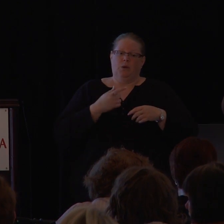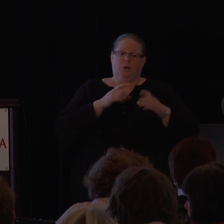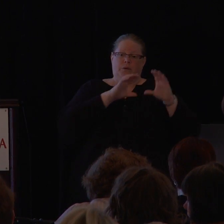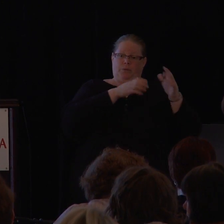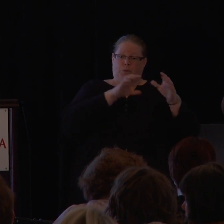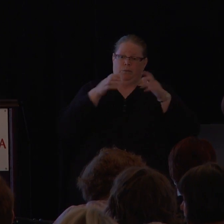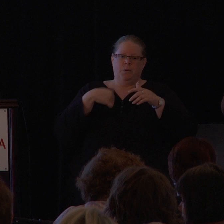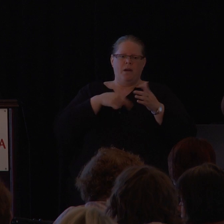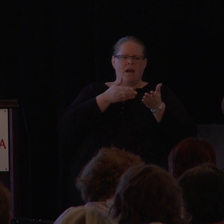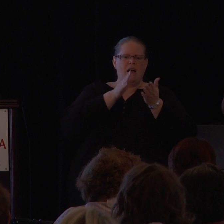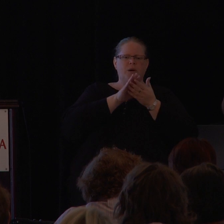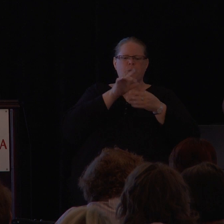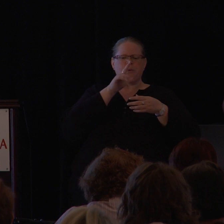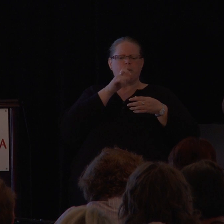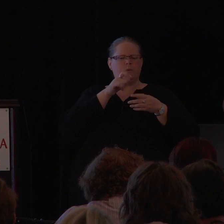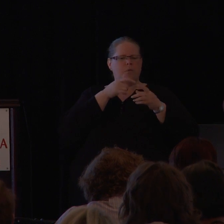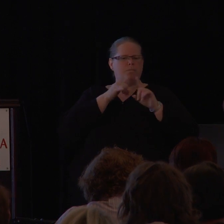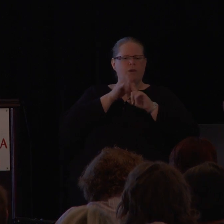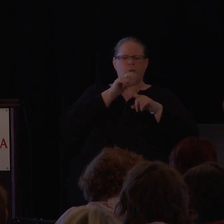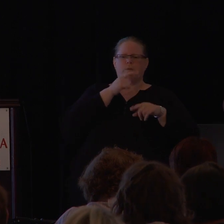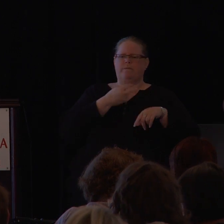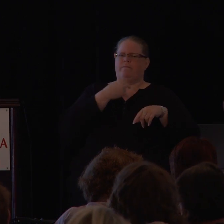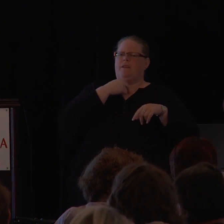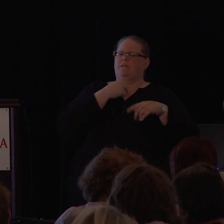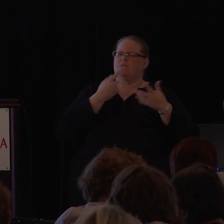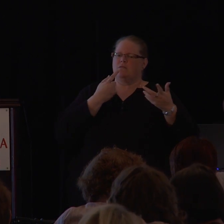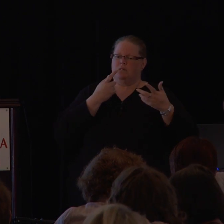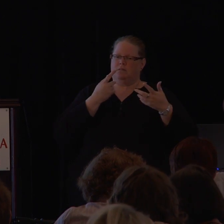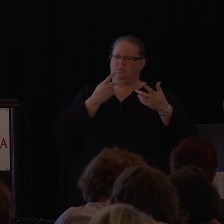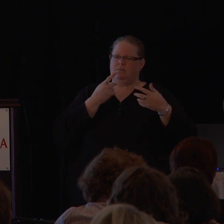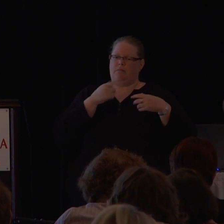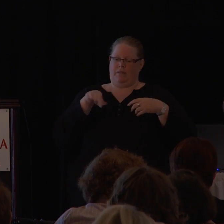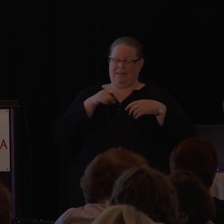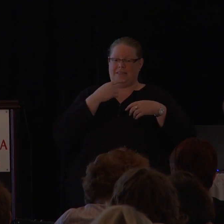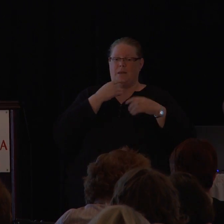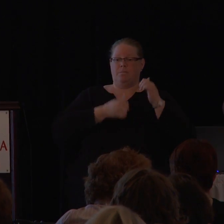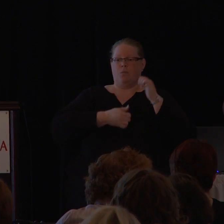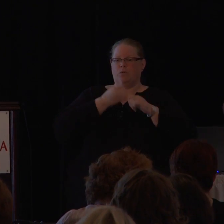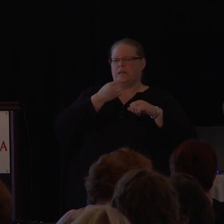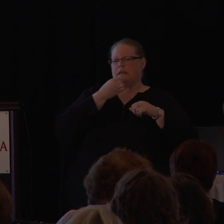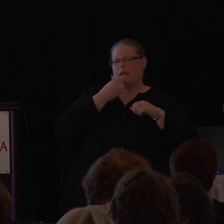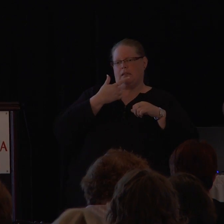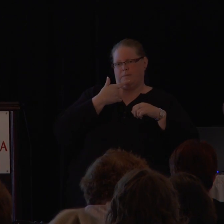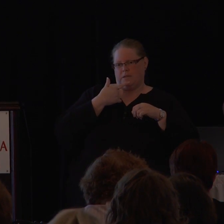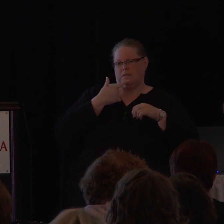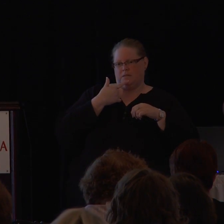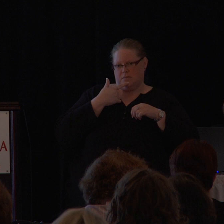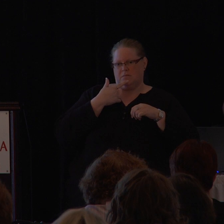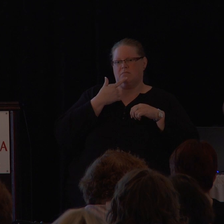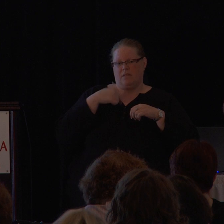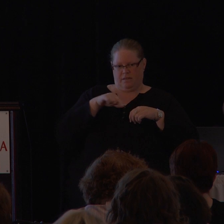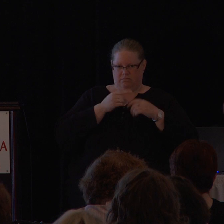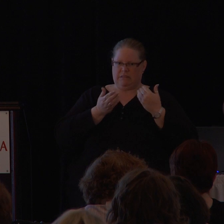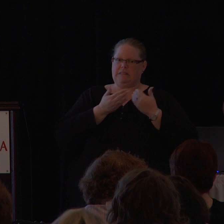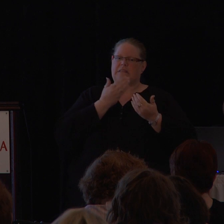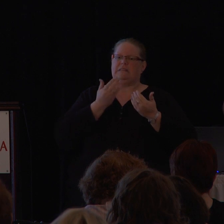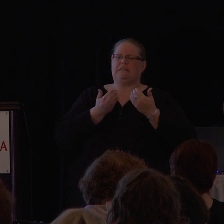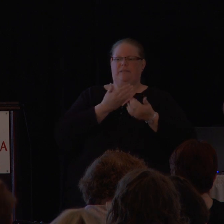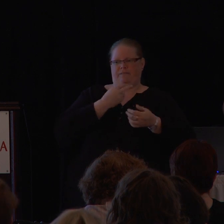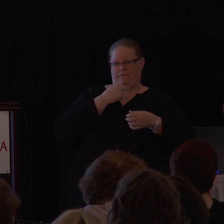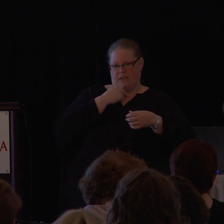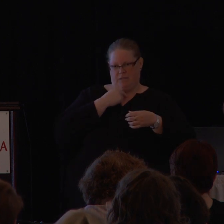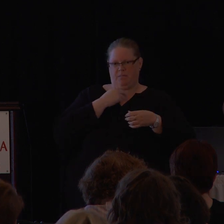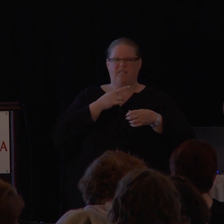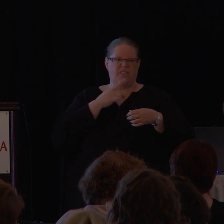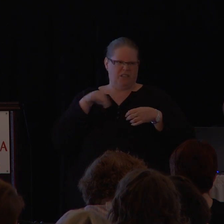for bullies, and the number one in the youth focus groups was sexual orientation. And in some ways, not surprising for those of,